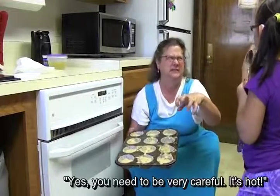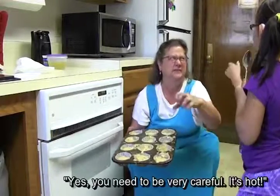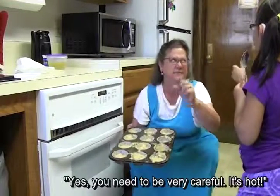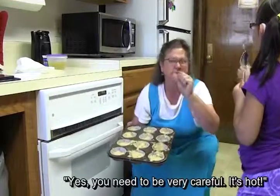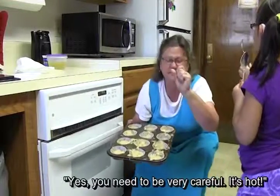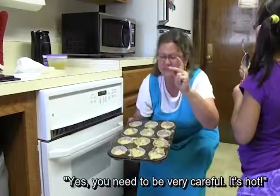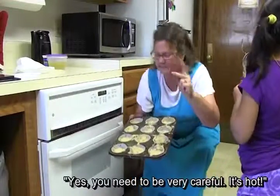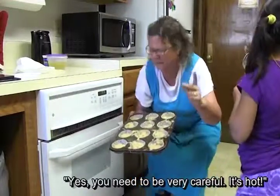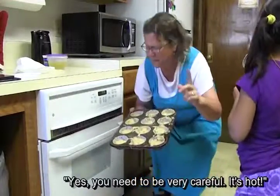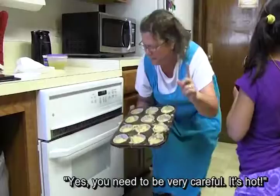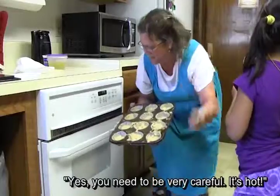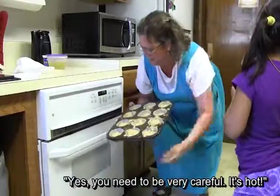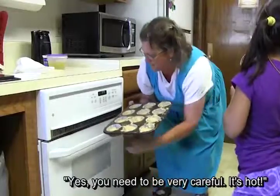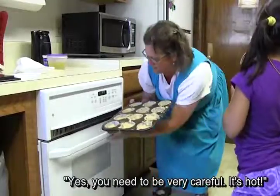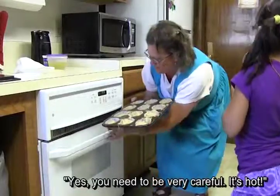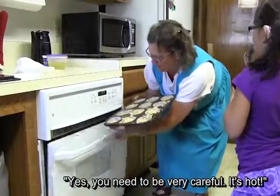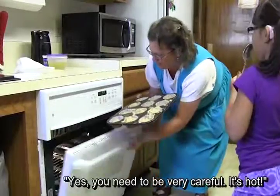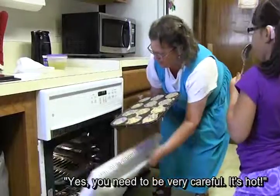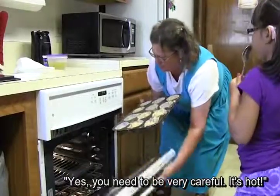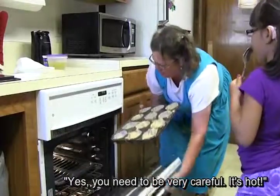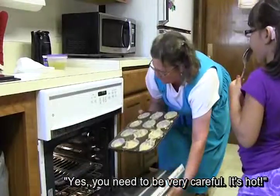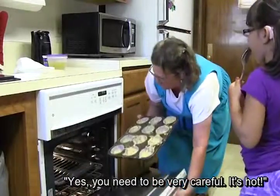Yes, you need to be very careful. It's hot.